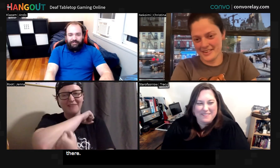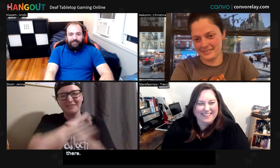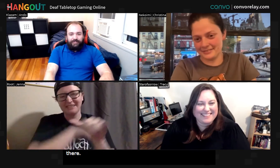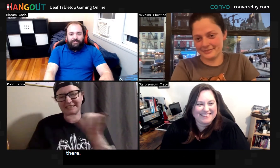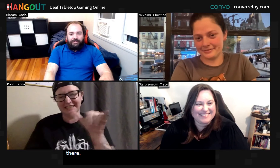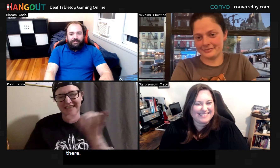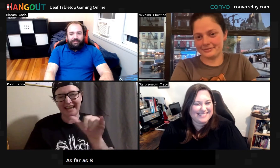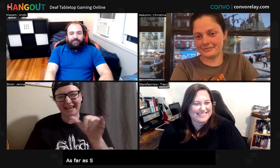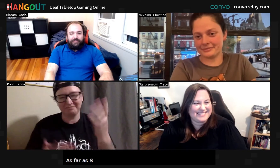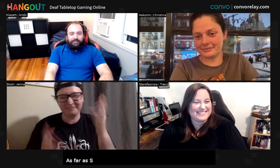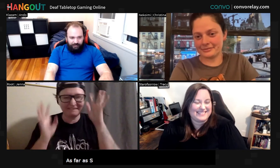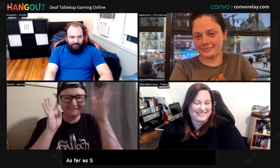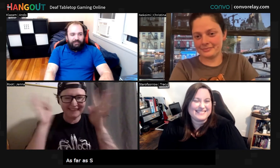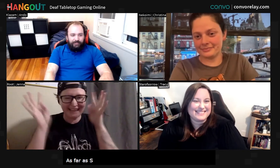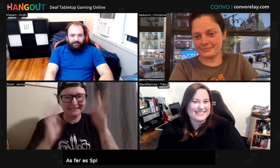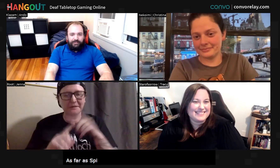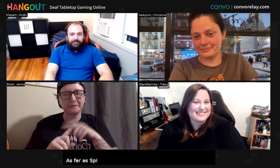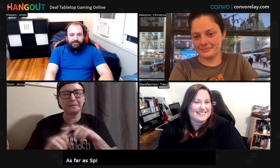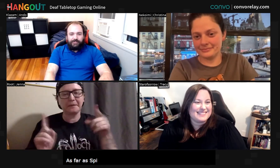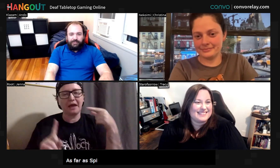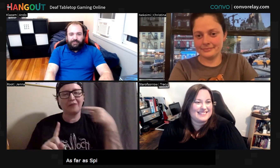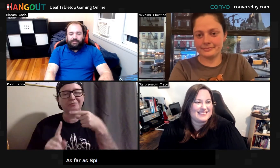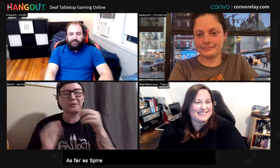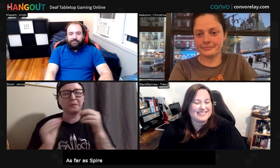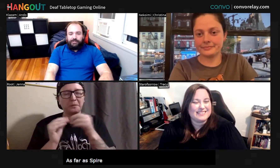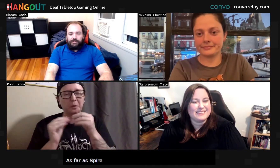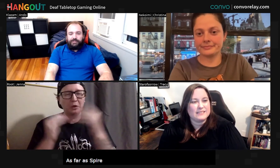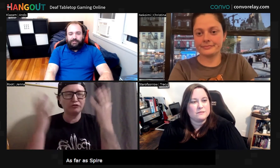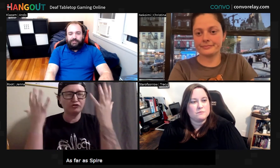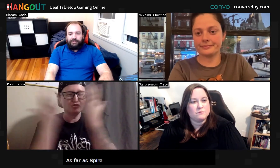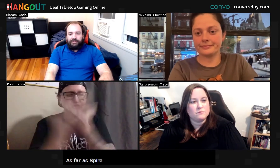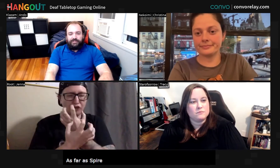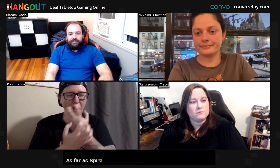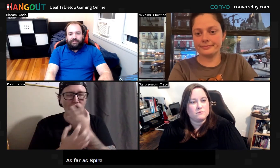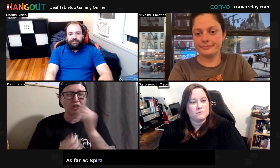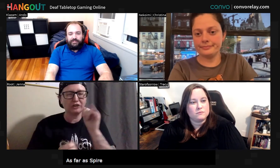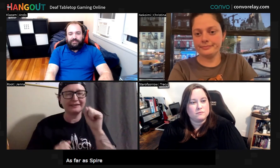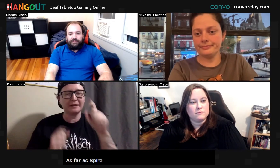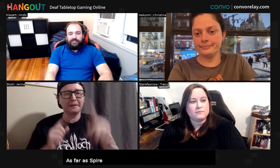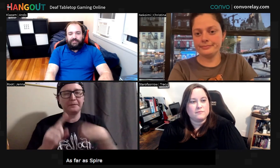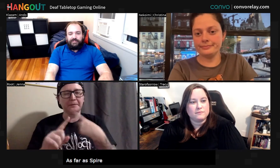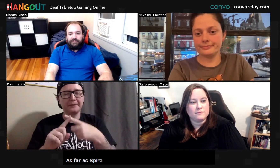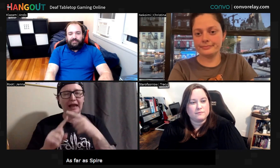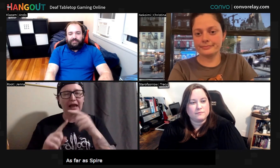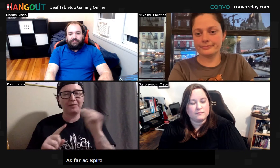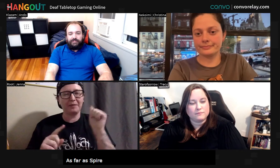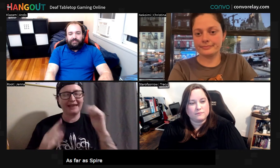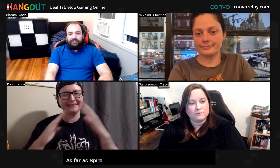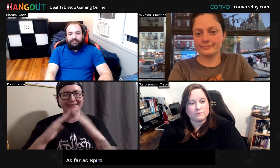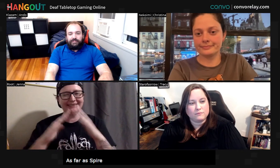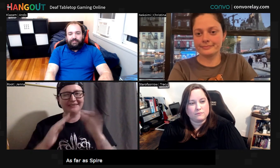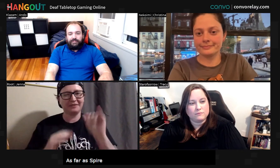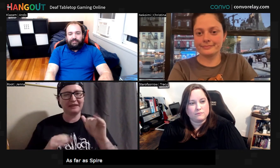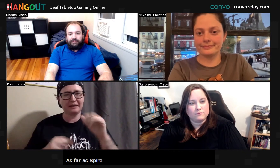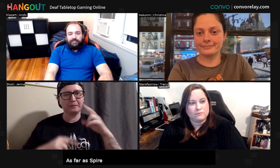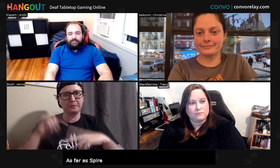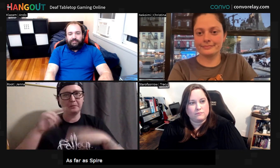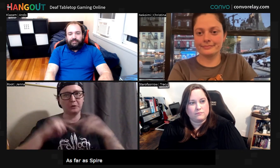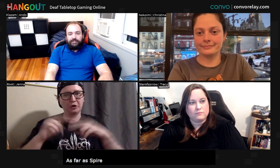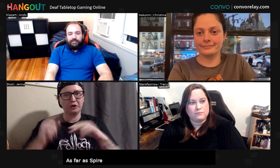Yep. So the foundation is about the same. It's a fantasy, but it's more of a darker game. It's about a city